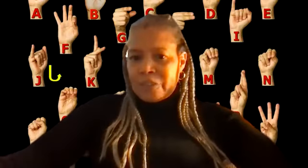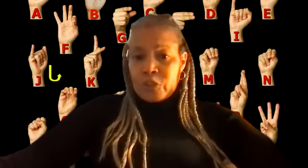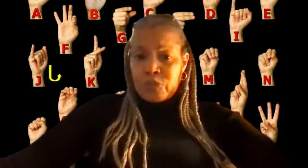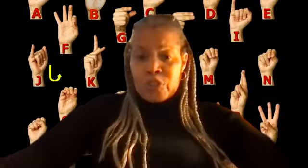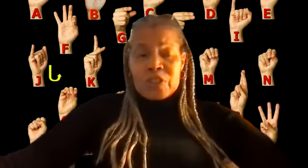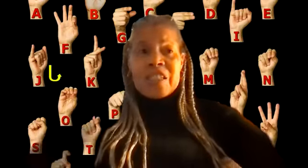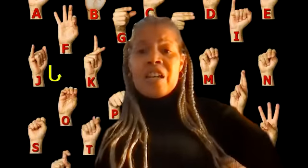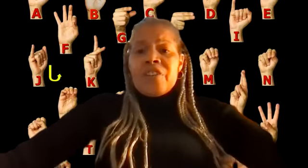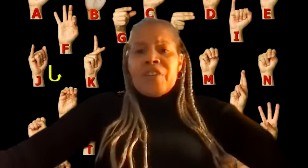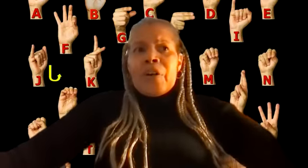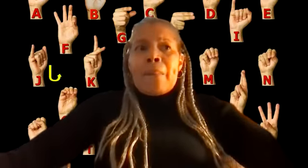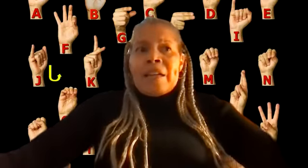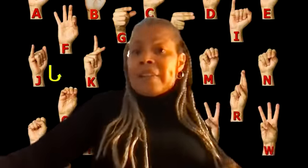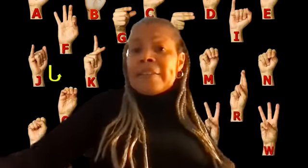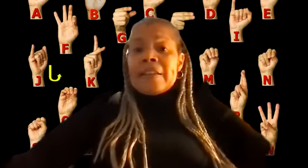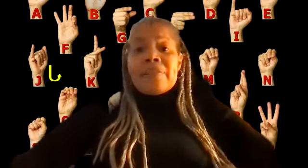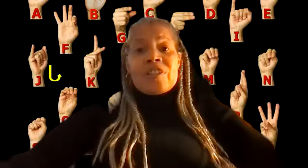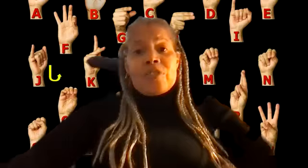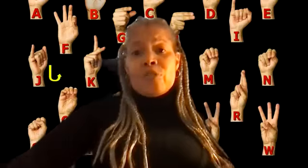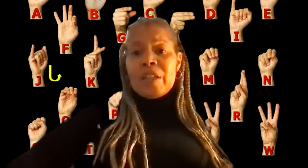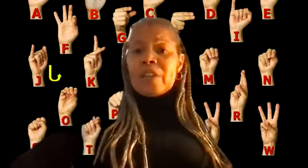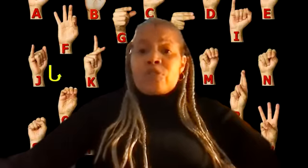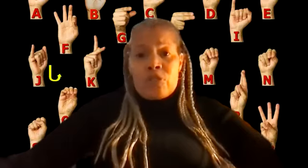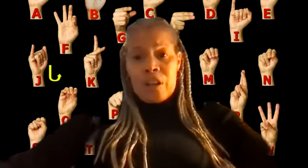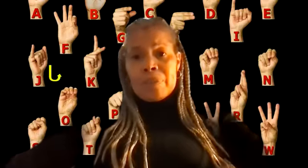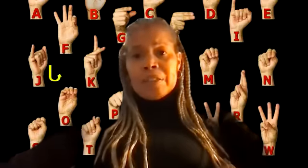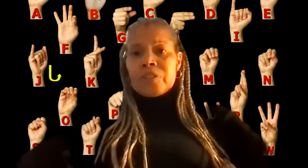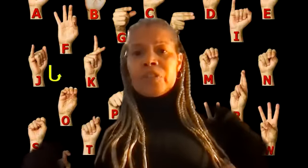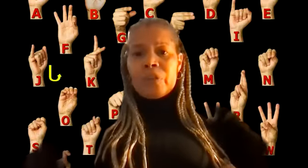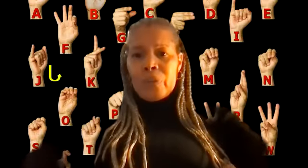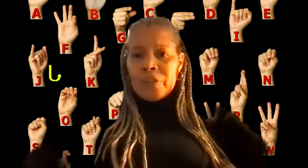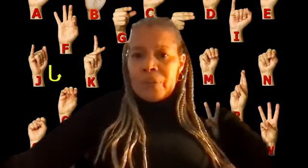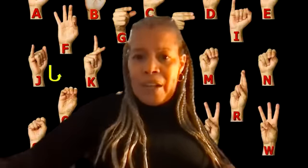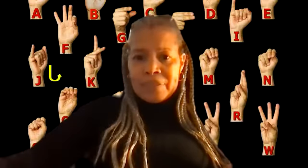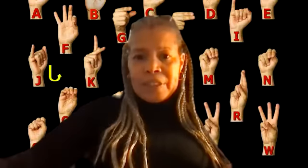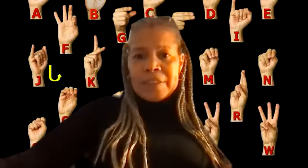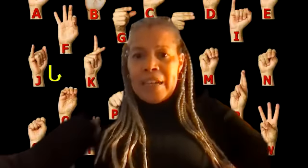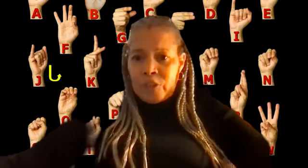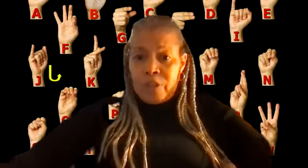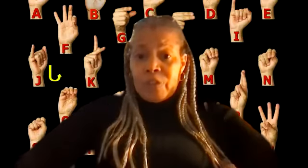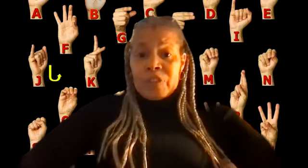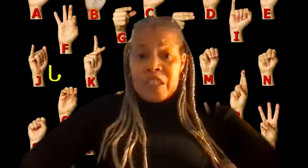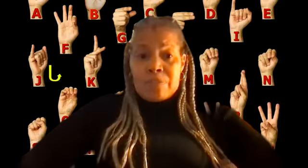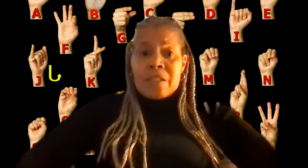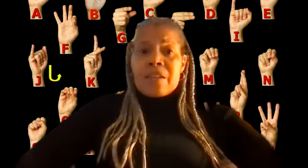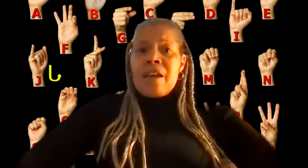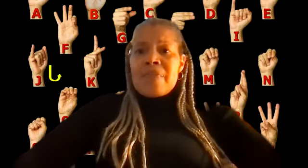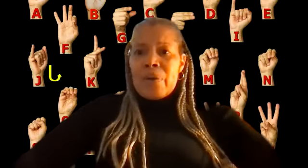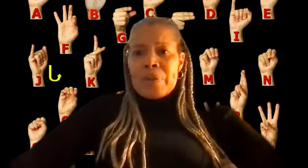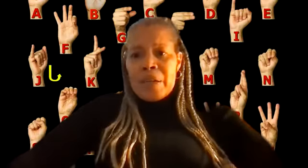have to do virtually, you know, but I think that every chance you get, you should talk about, you know, what you have done and how you have overcome, because that will become